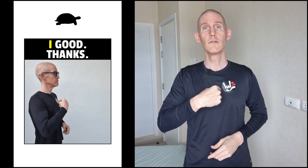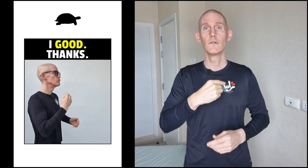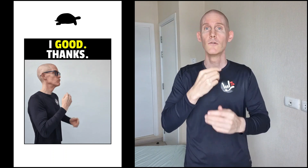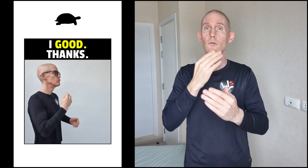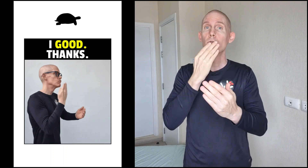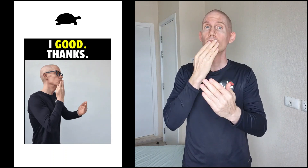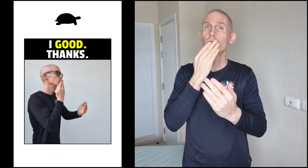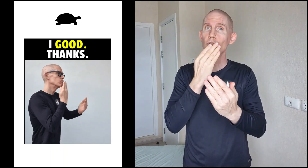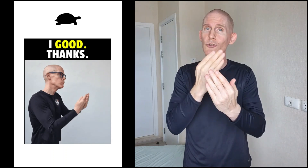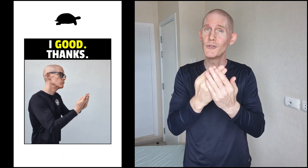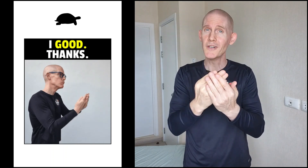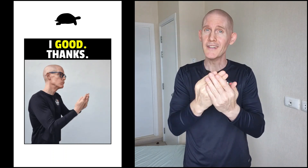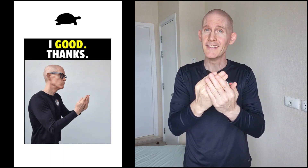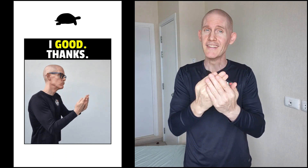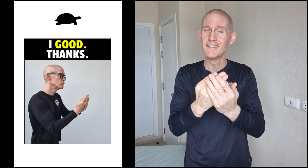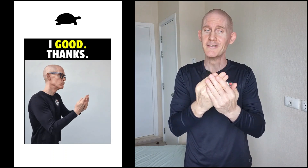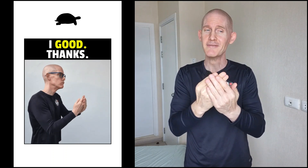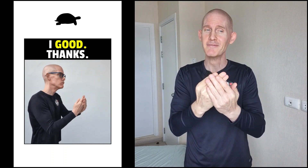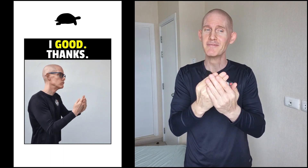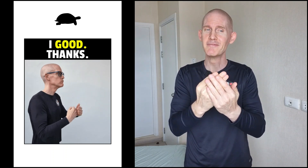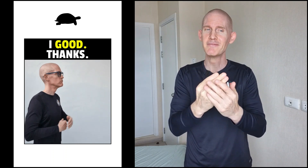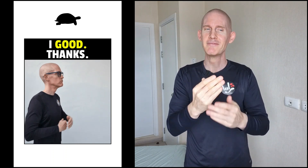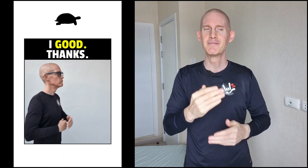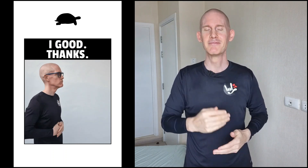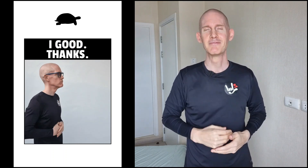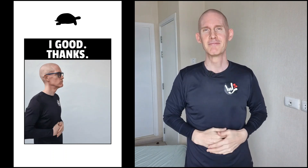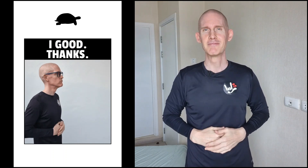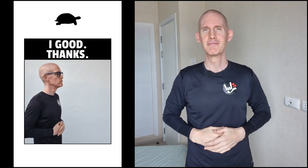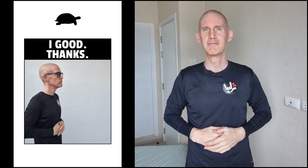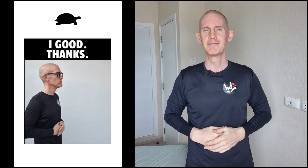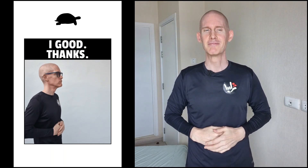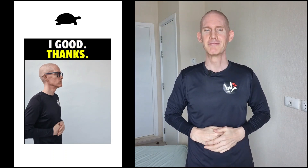I. Good.